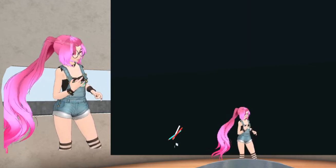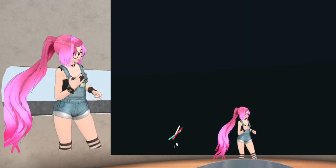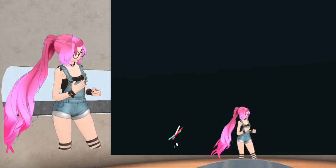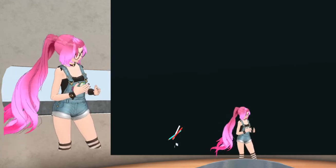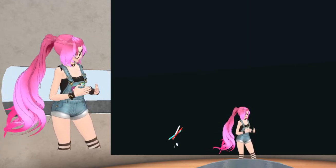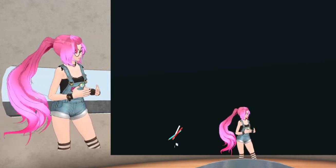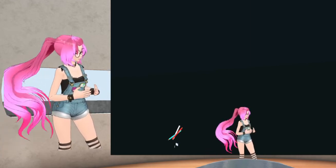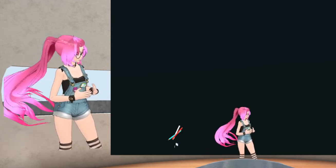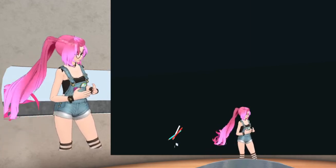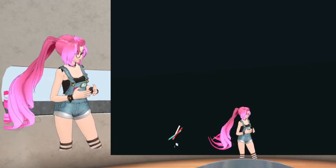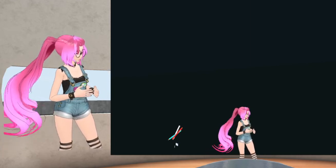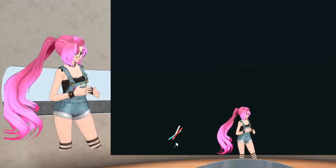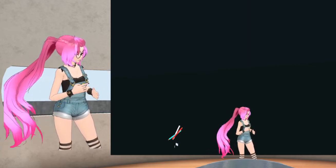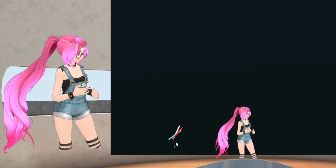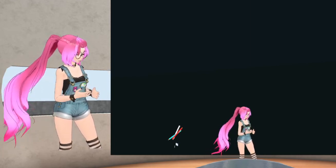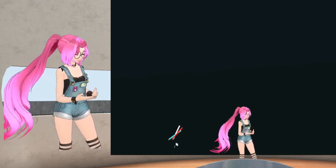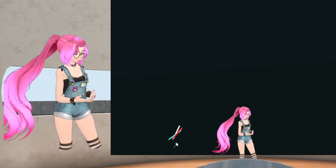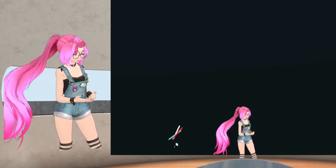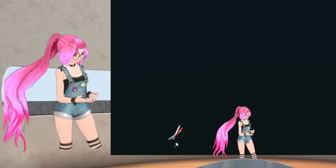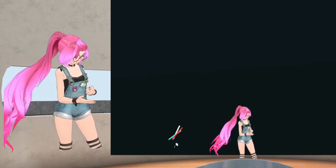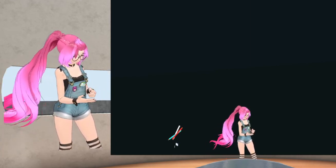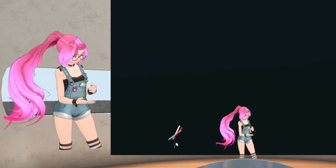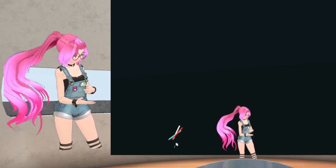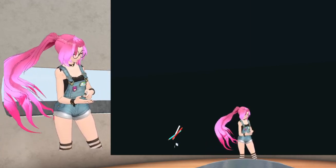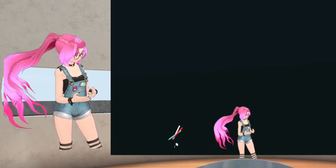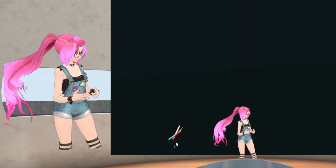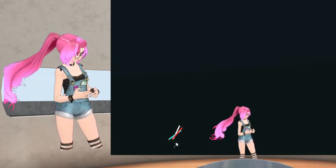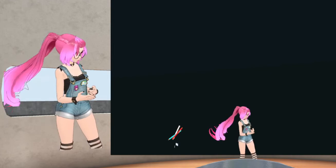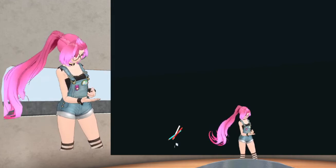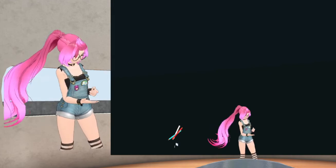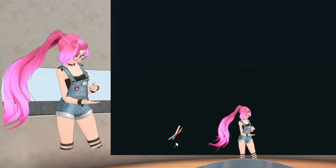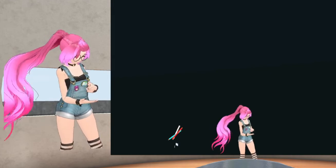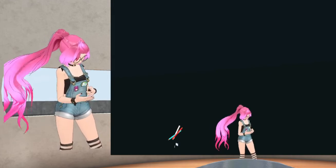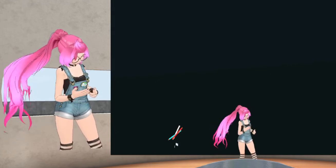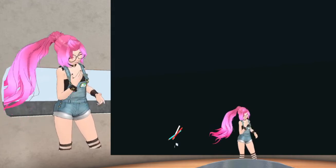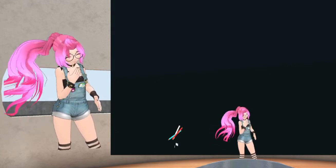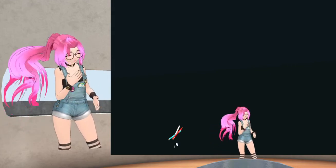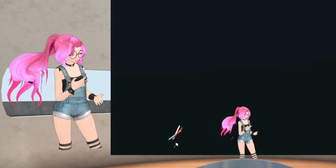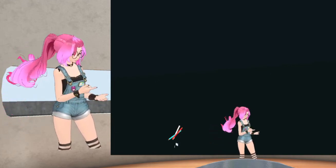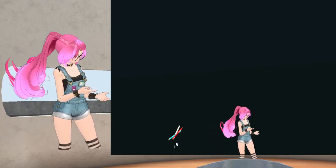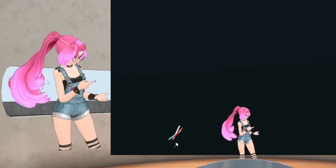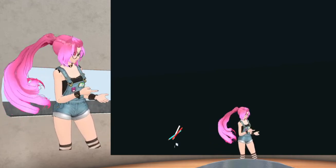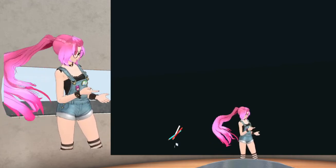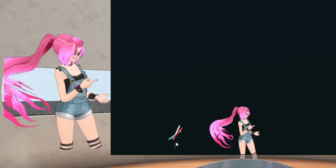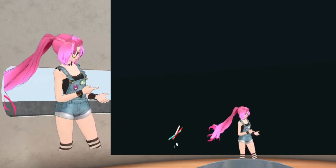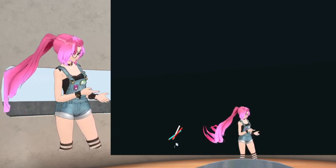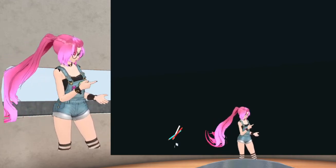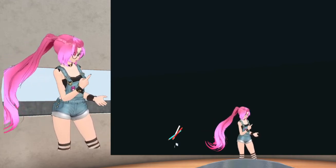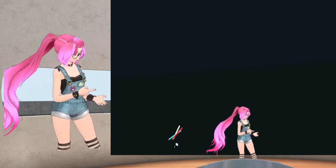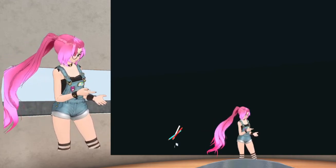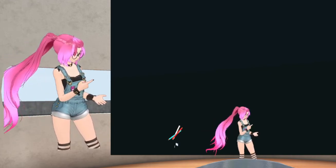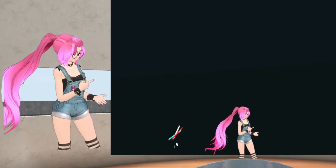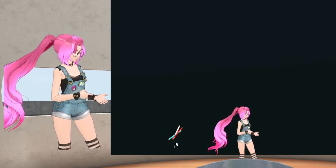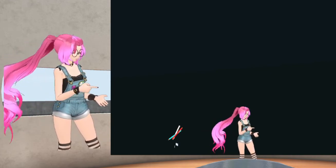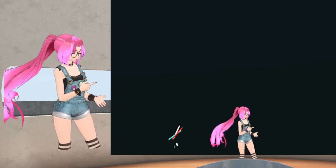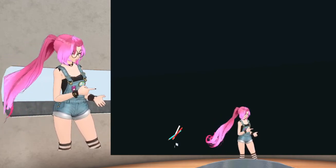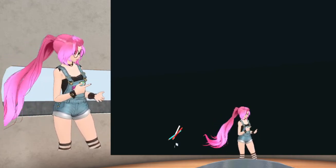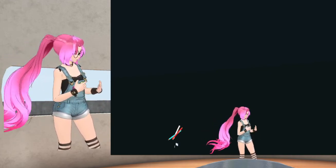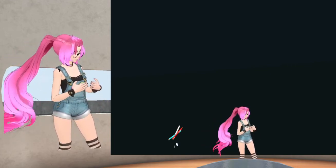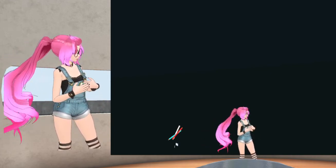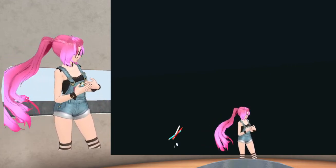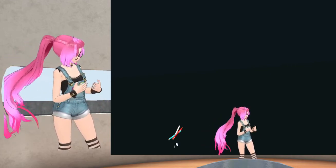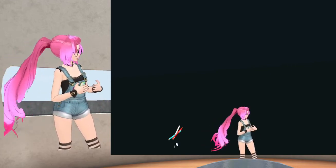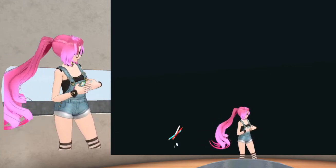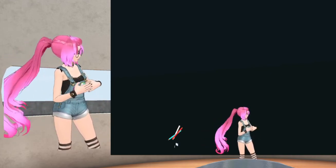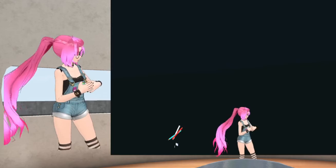just feel nicer to use your other hand. So for example, sometimes I am right-handed. So I actually should be signing sometimes like this, but